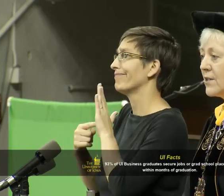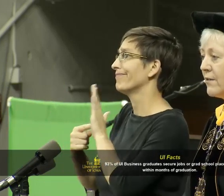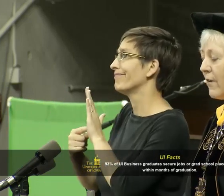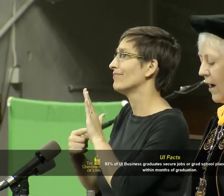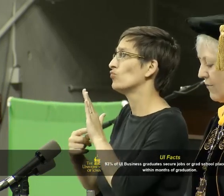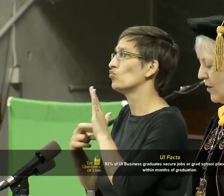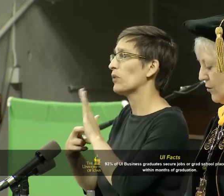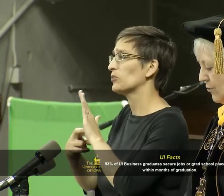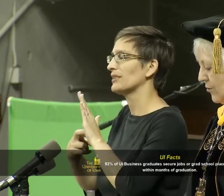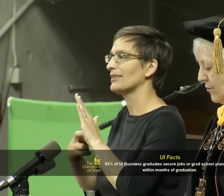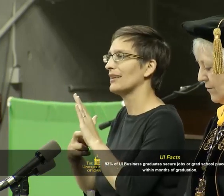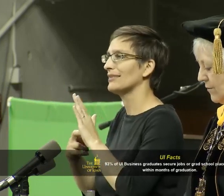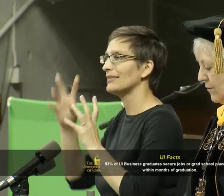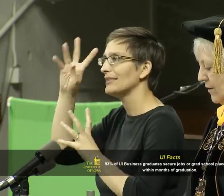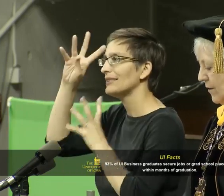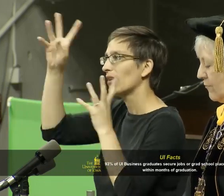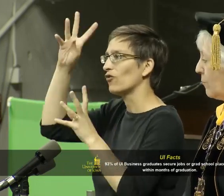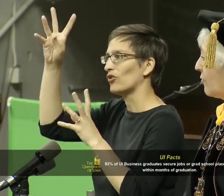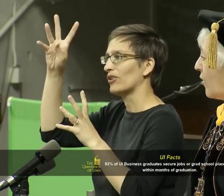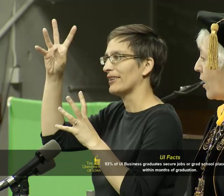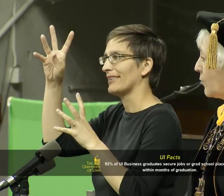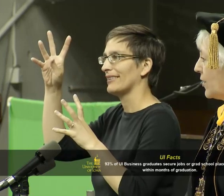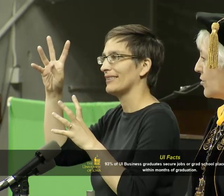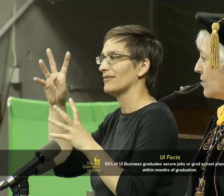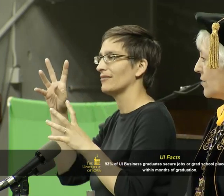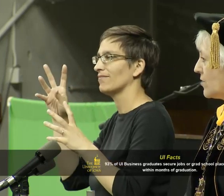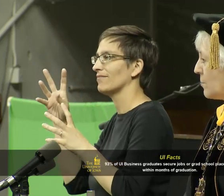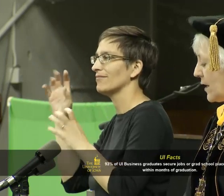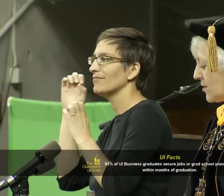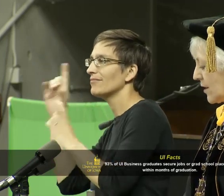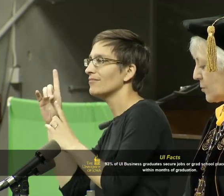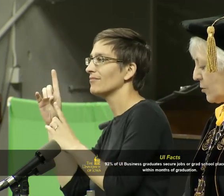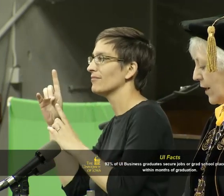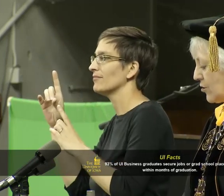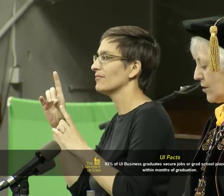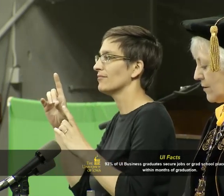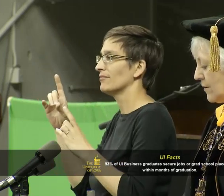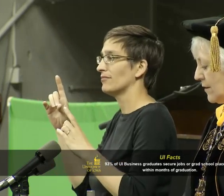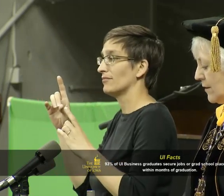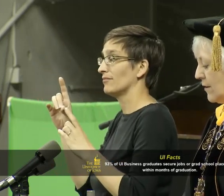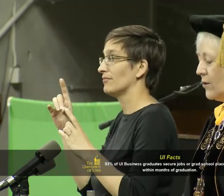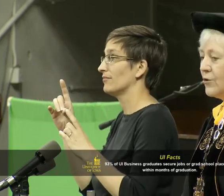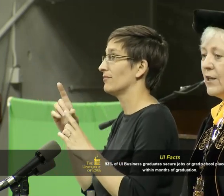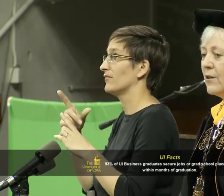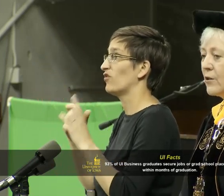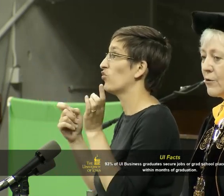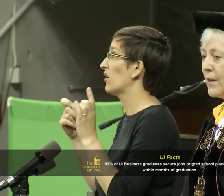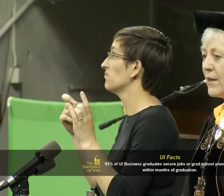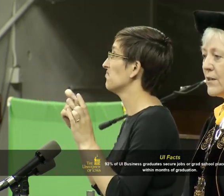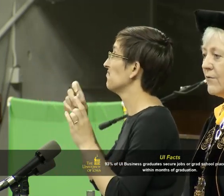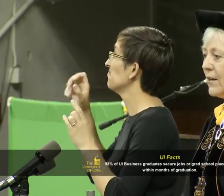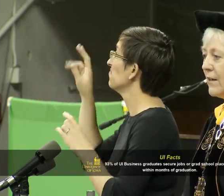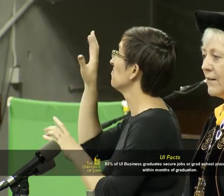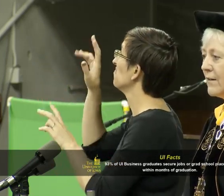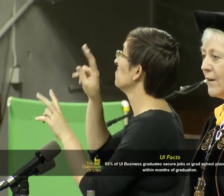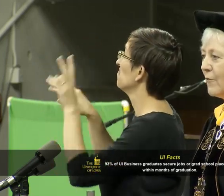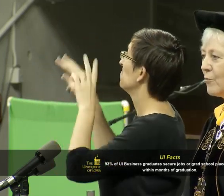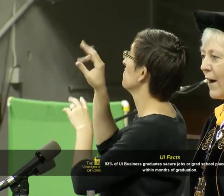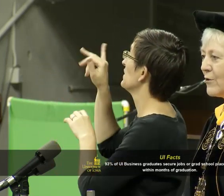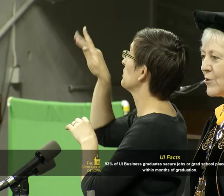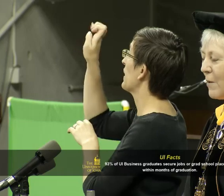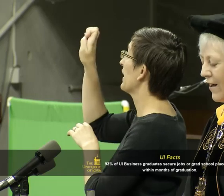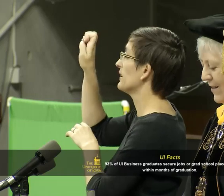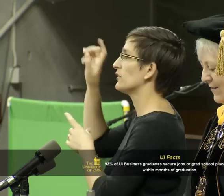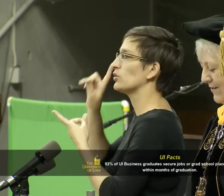165 years. From the far reaches of space exploration to the inner creativity of